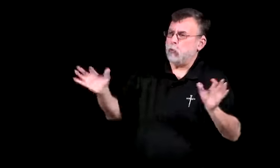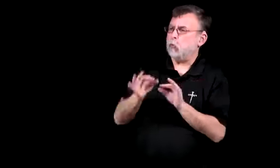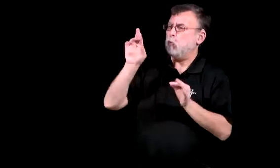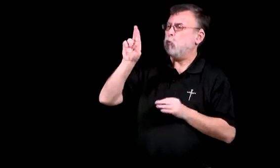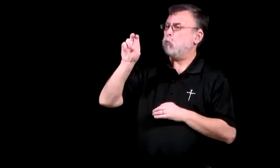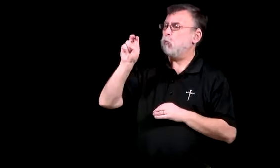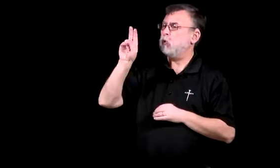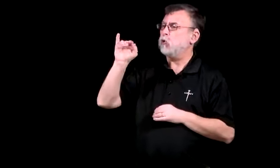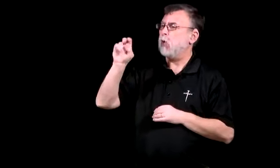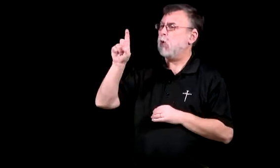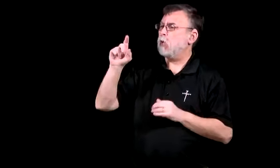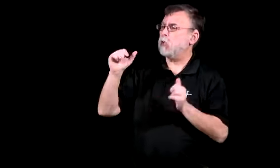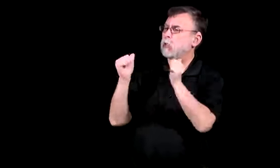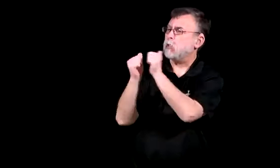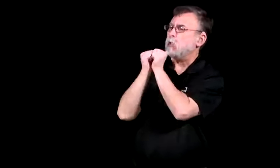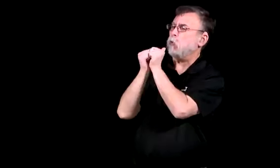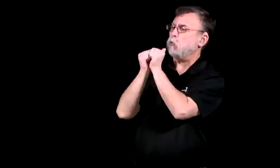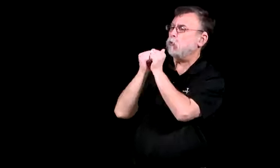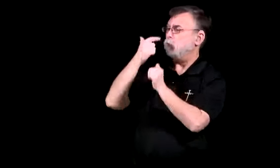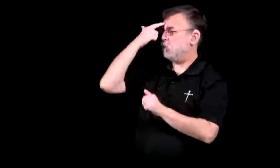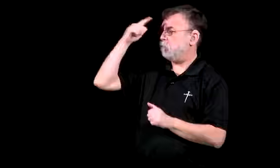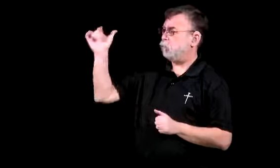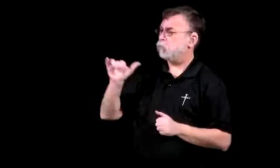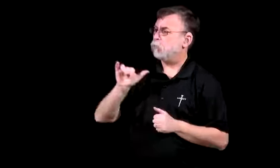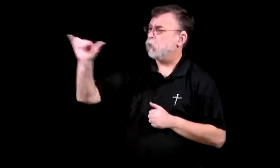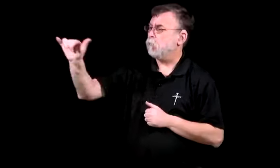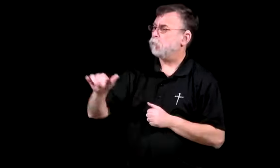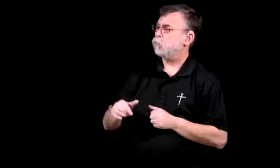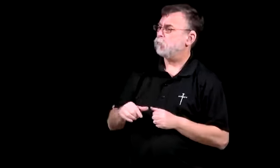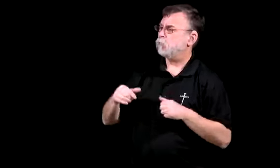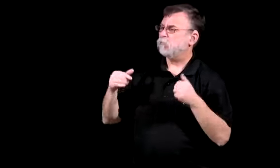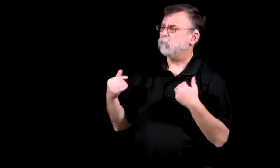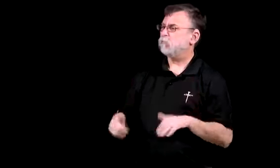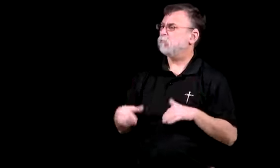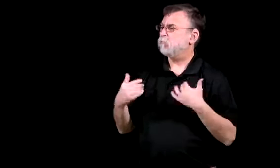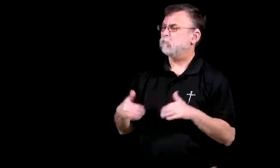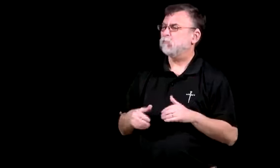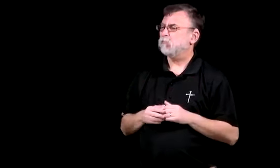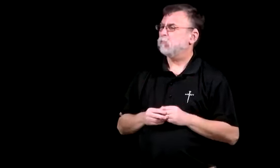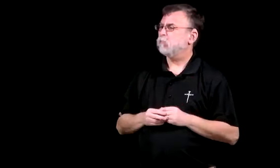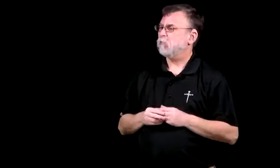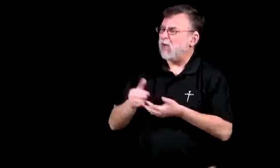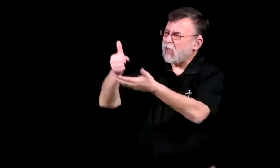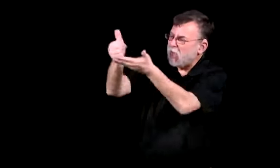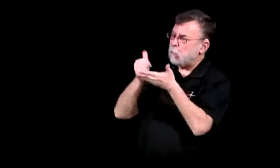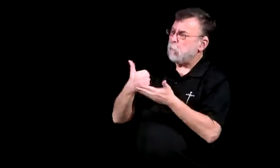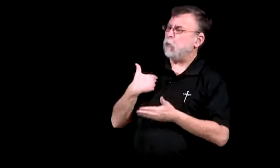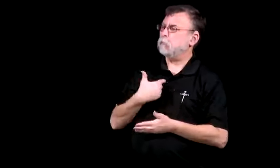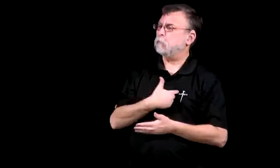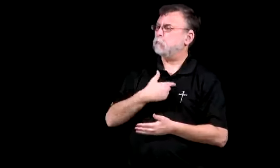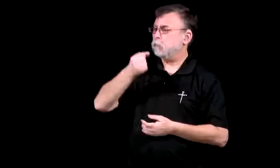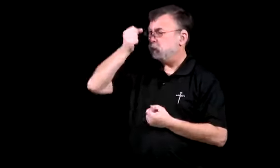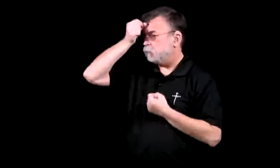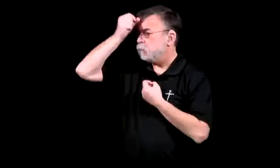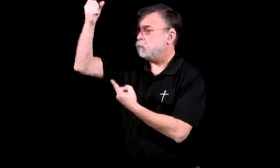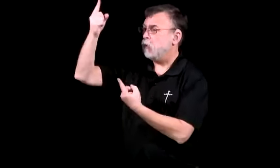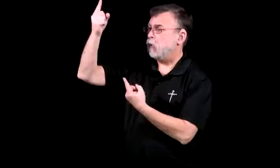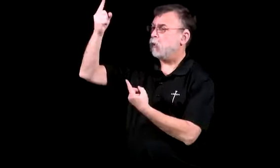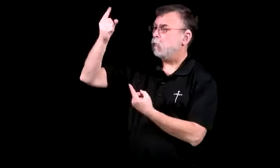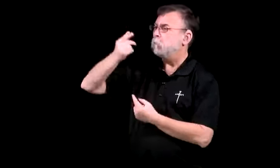have a full relationship and resting place forever with you. Help us